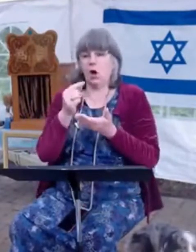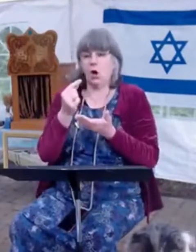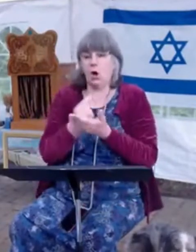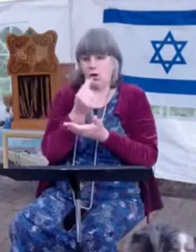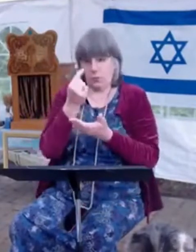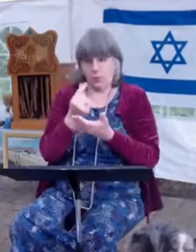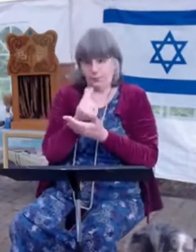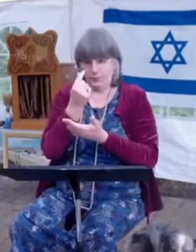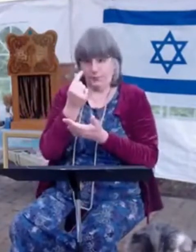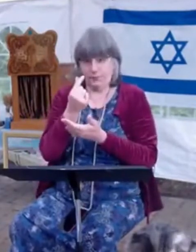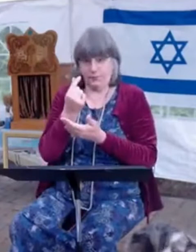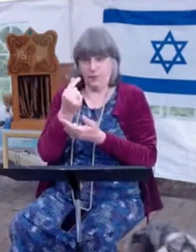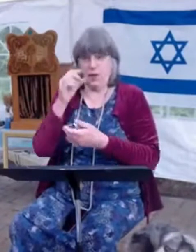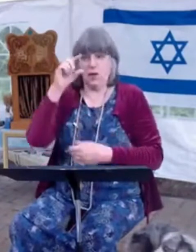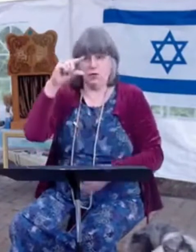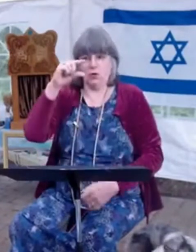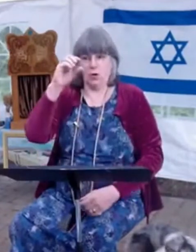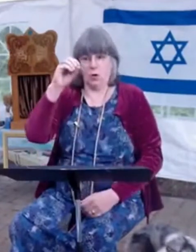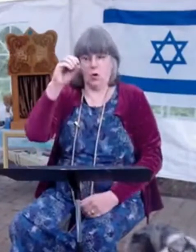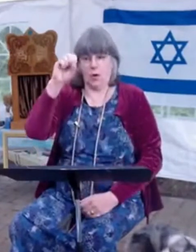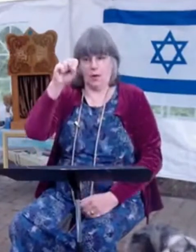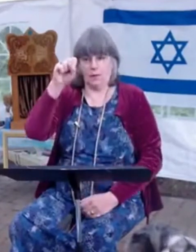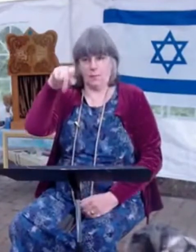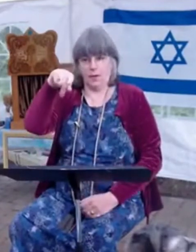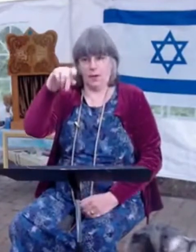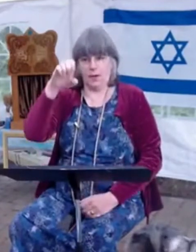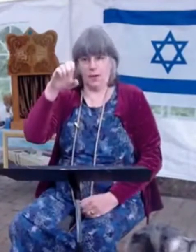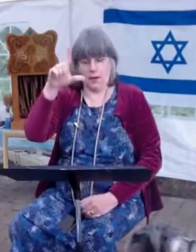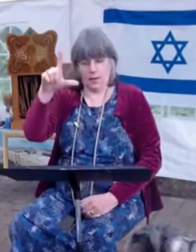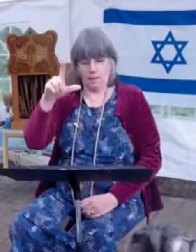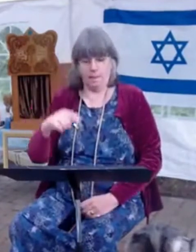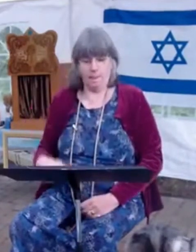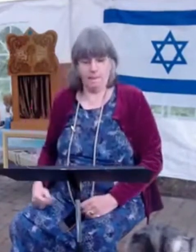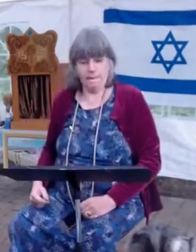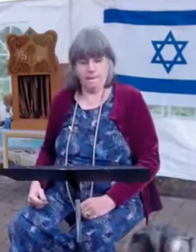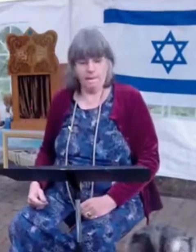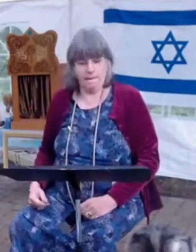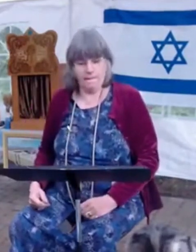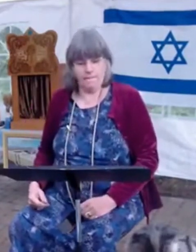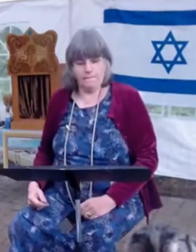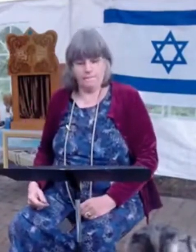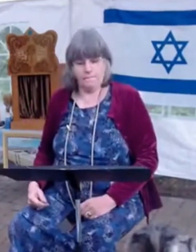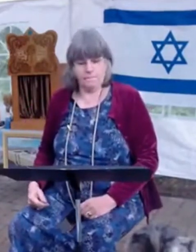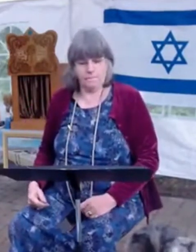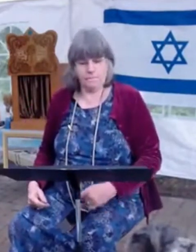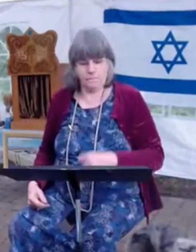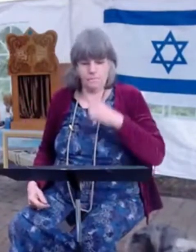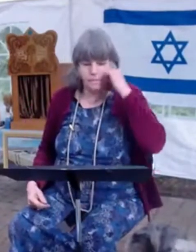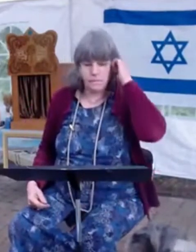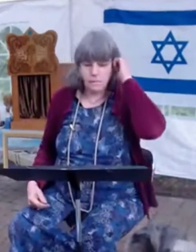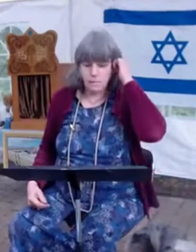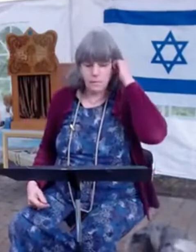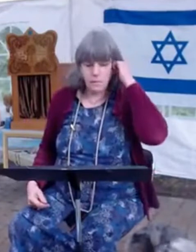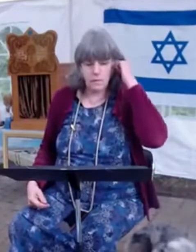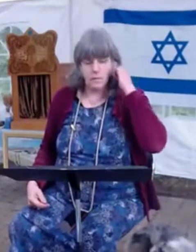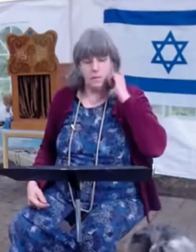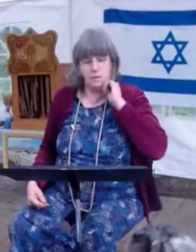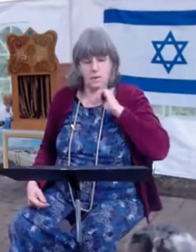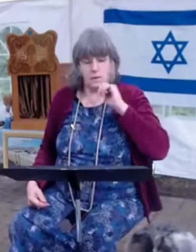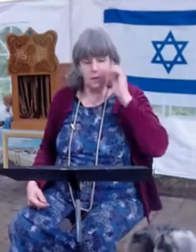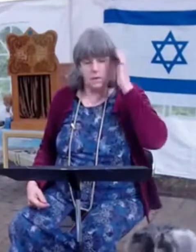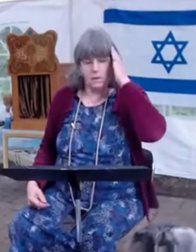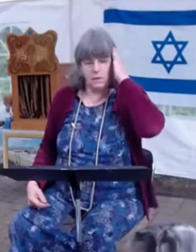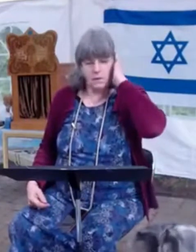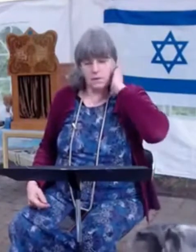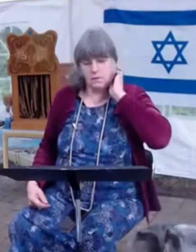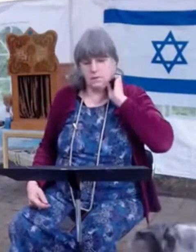At the origin, yesterday and today. Ooh. So,